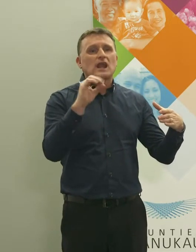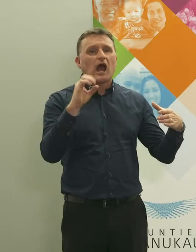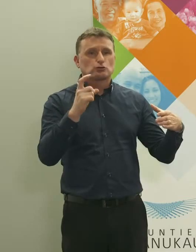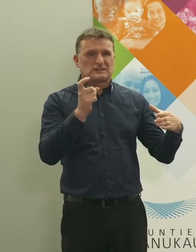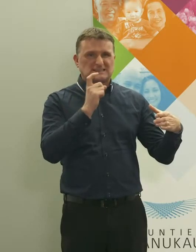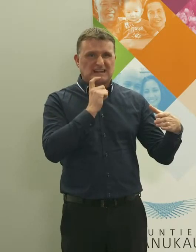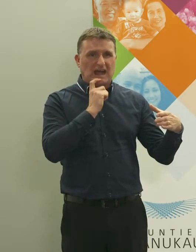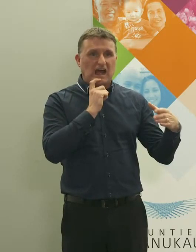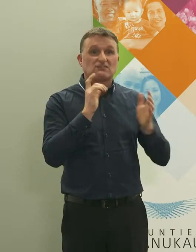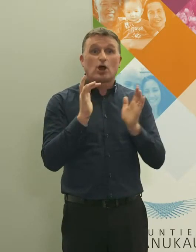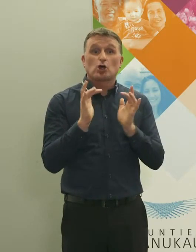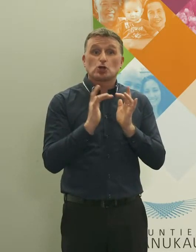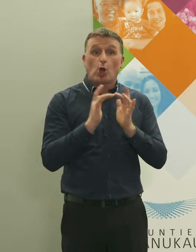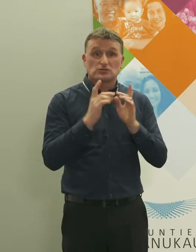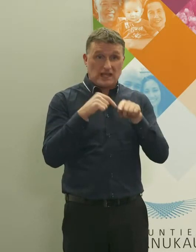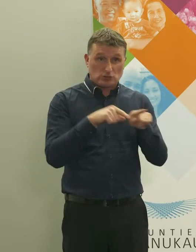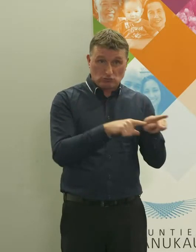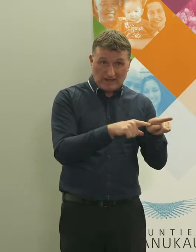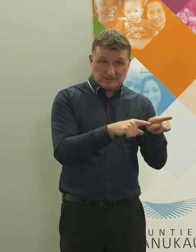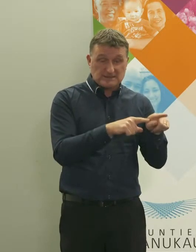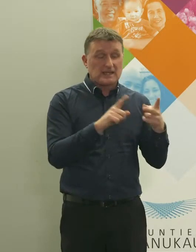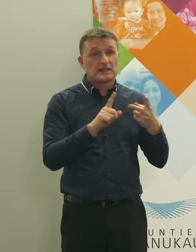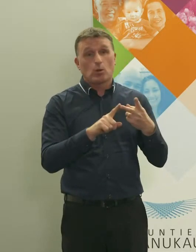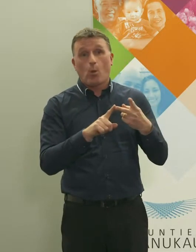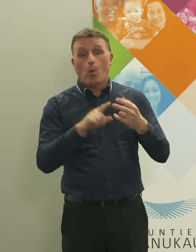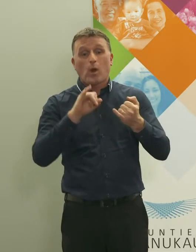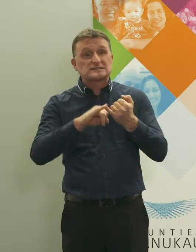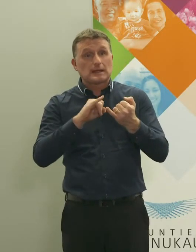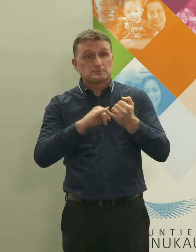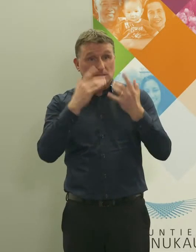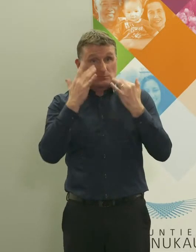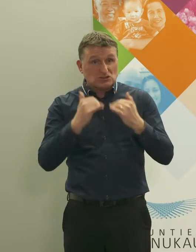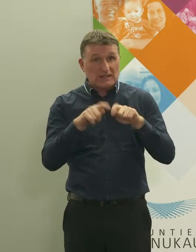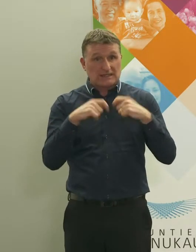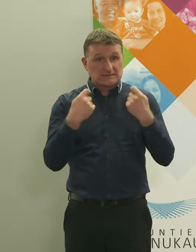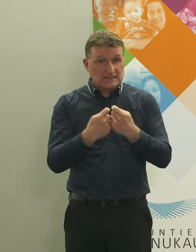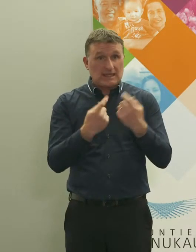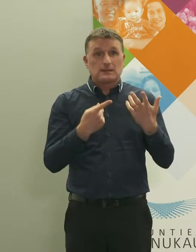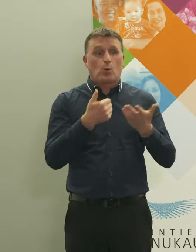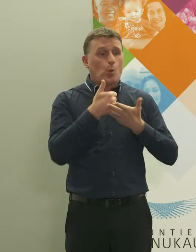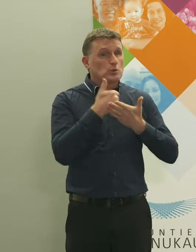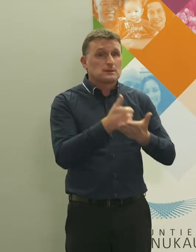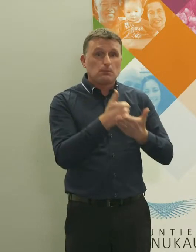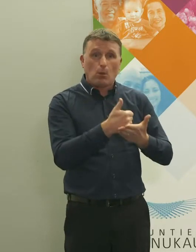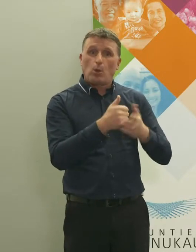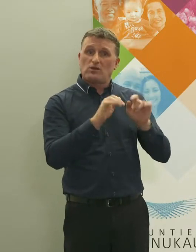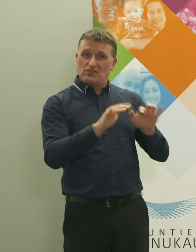or symptom checking teams or supporting the response in a general sense.